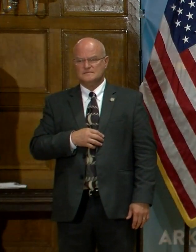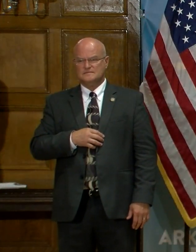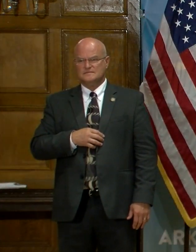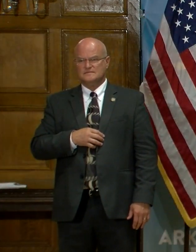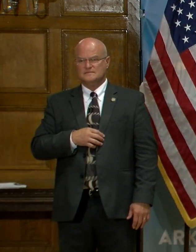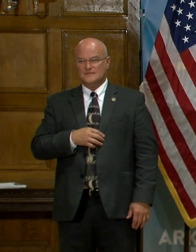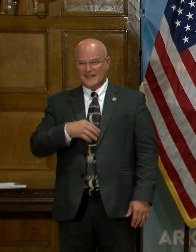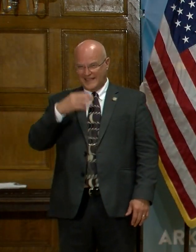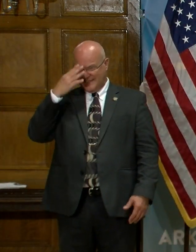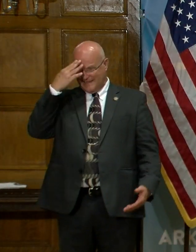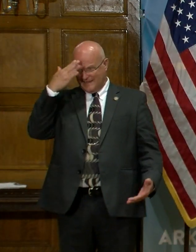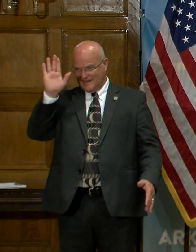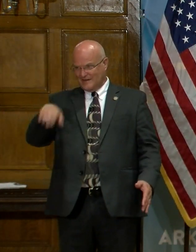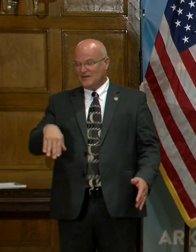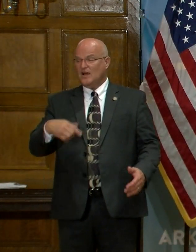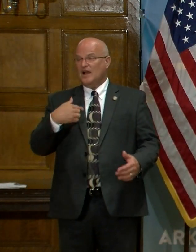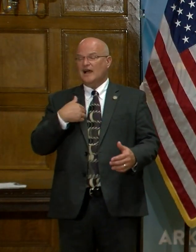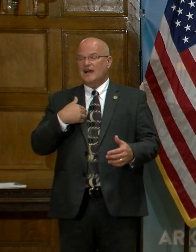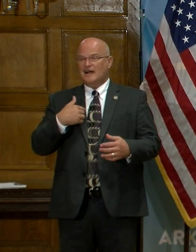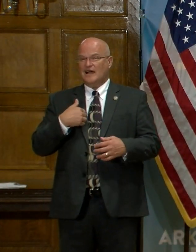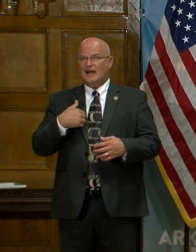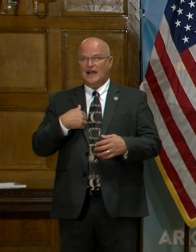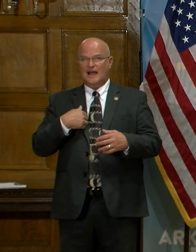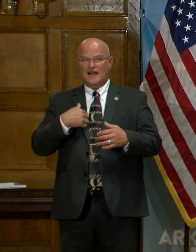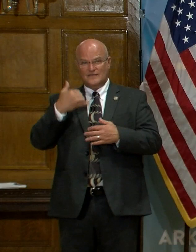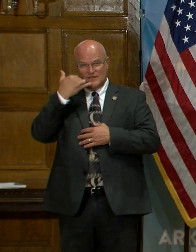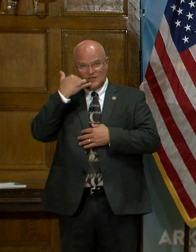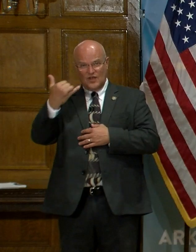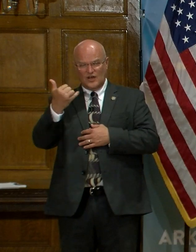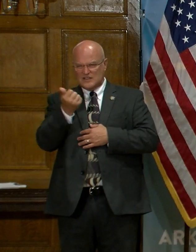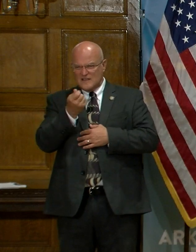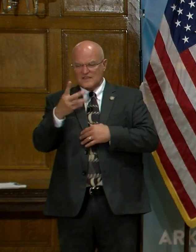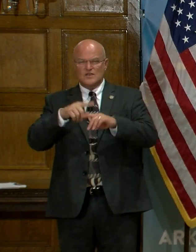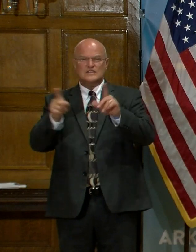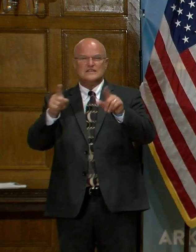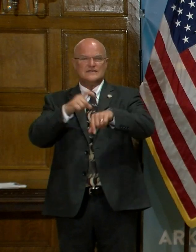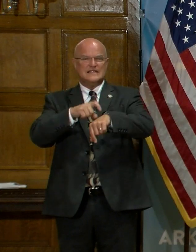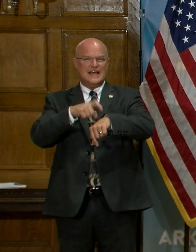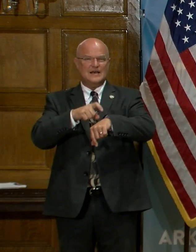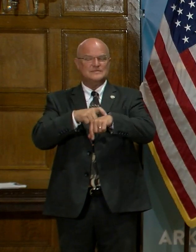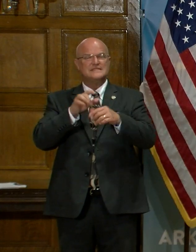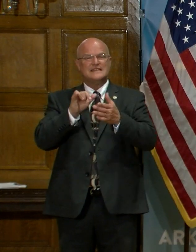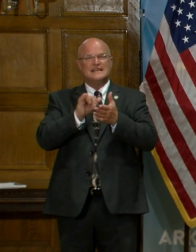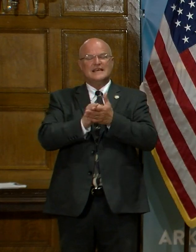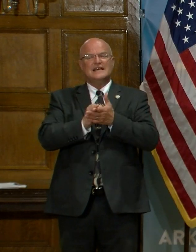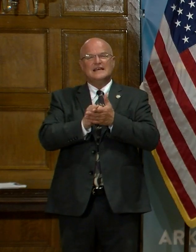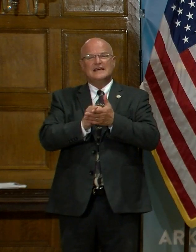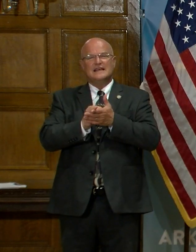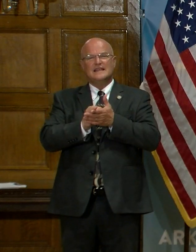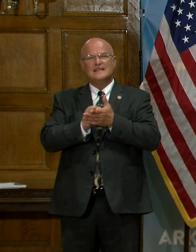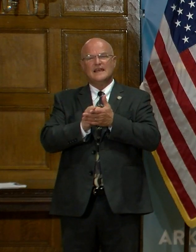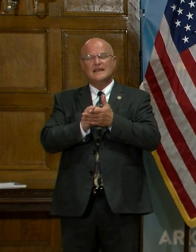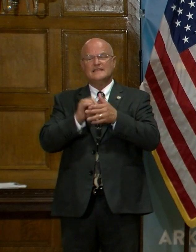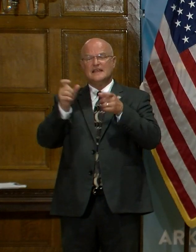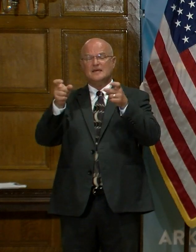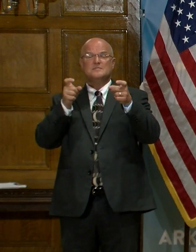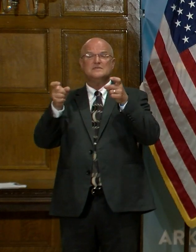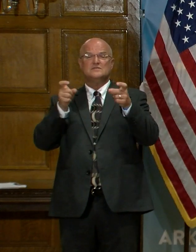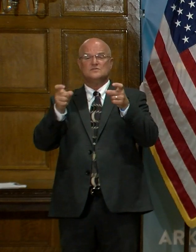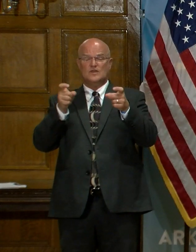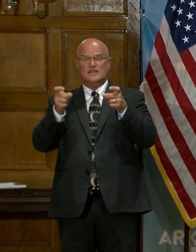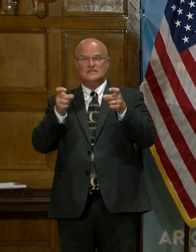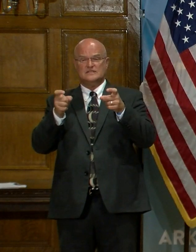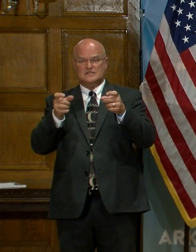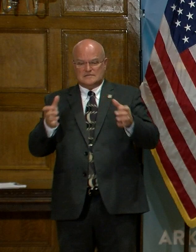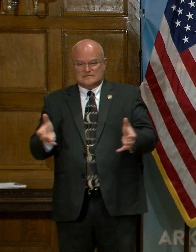Well, as you probably know, I've called for on a couple different occasions that the administration